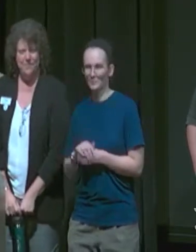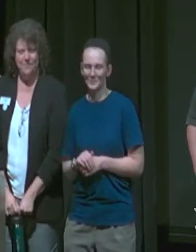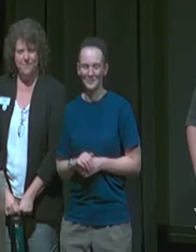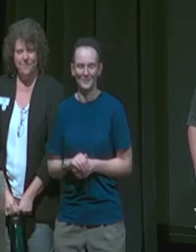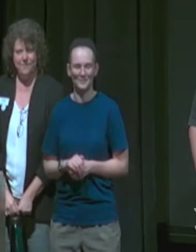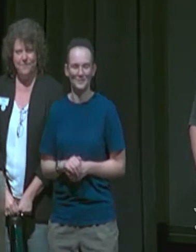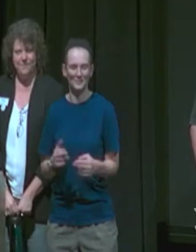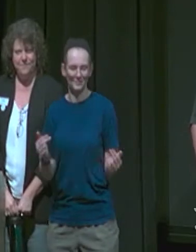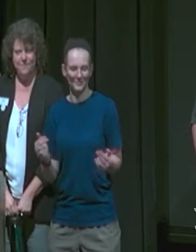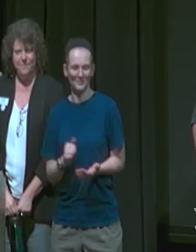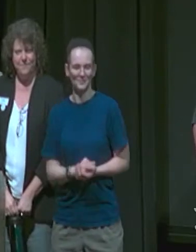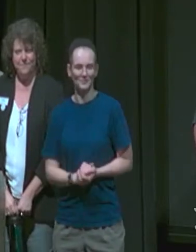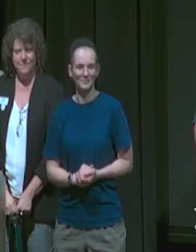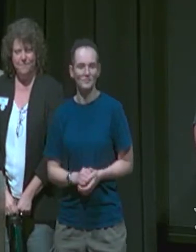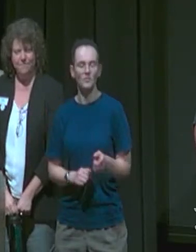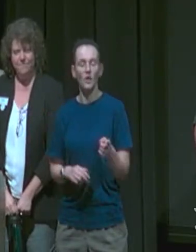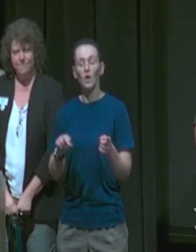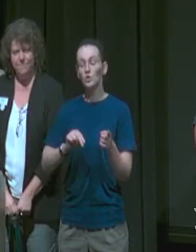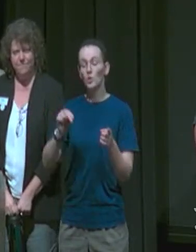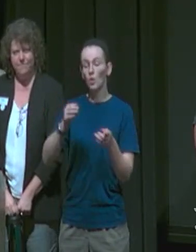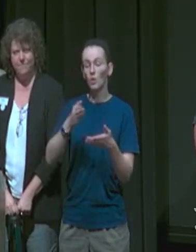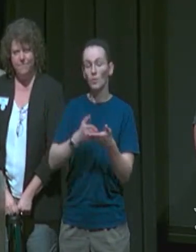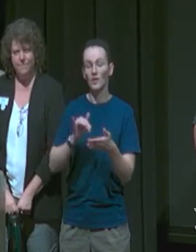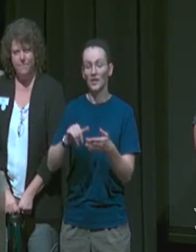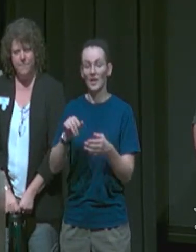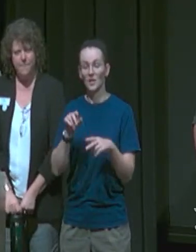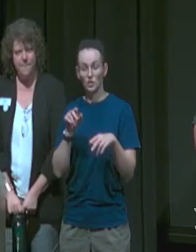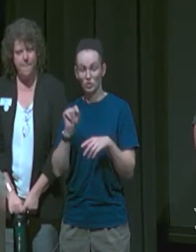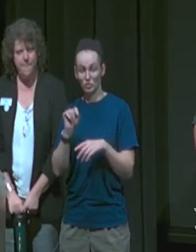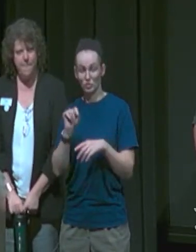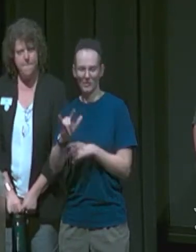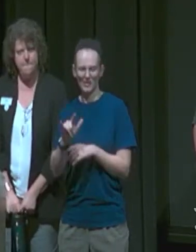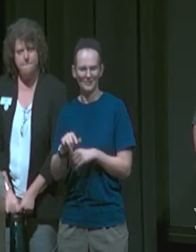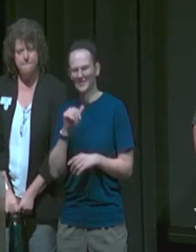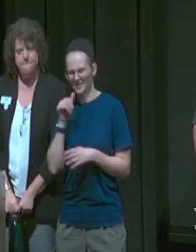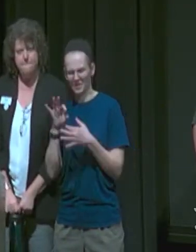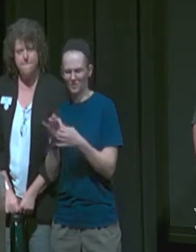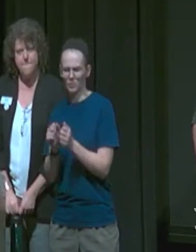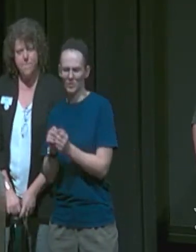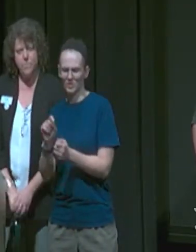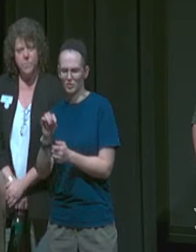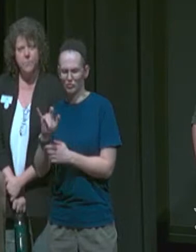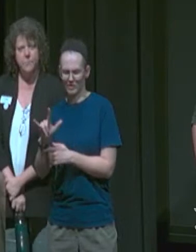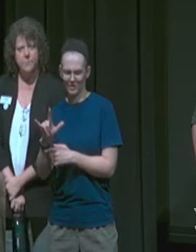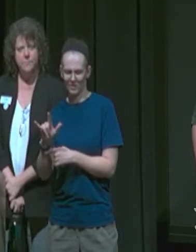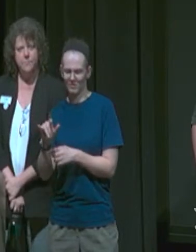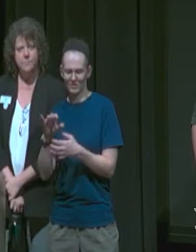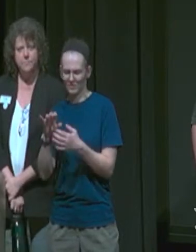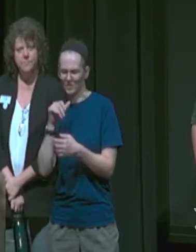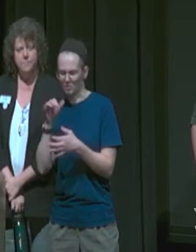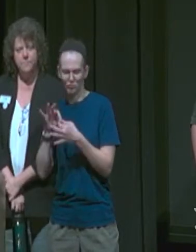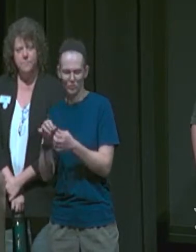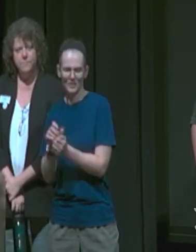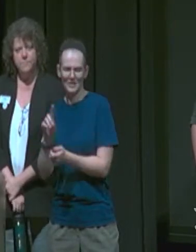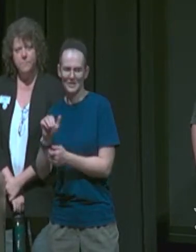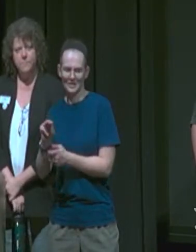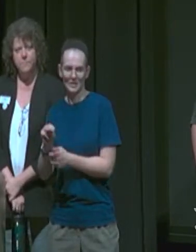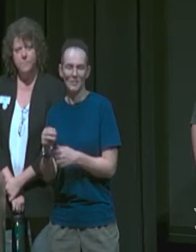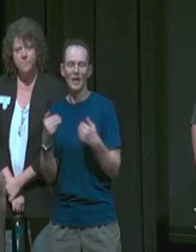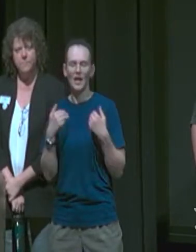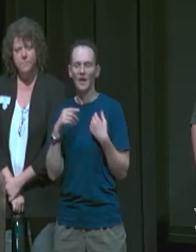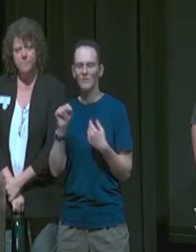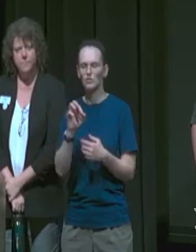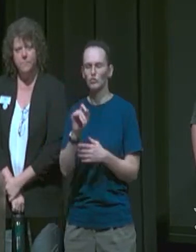The north end of the trail, this is unrelated to the dam, but there is a trail that got